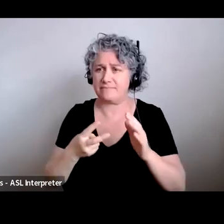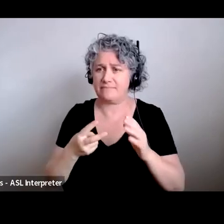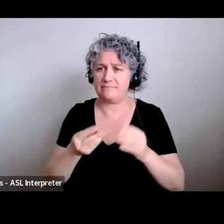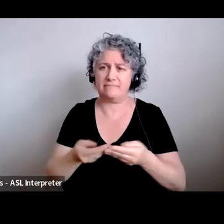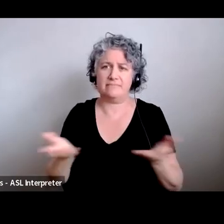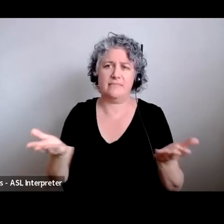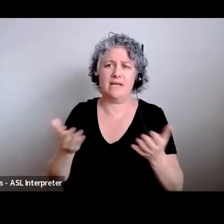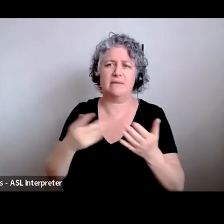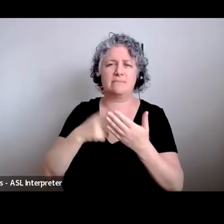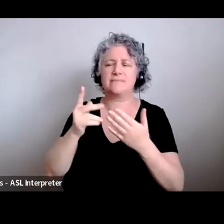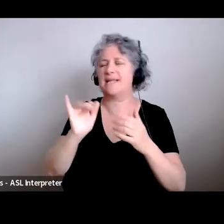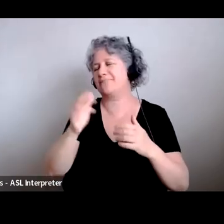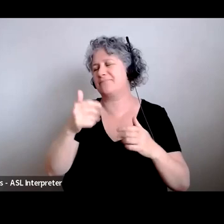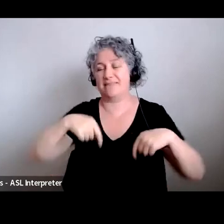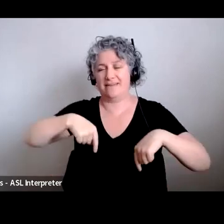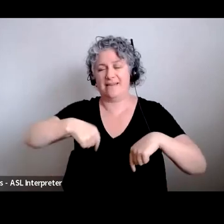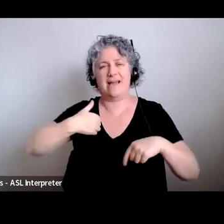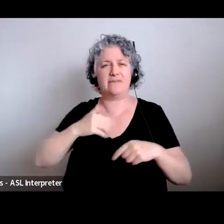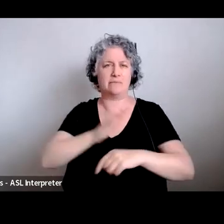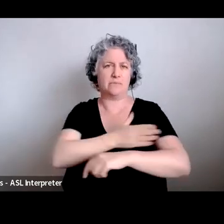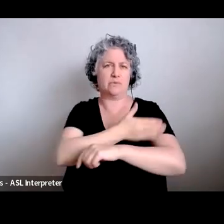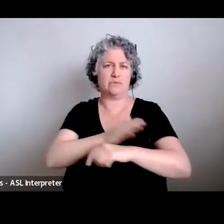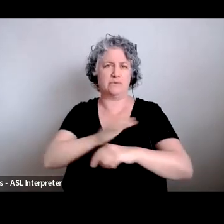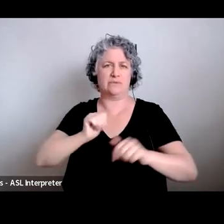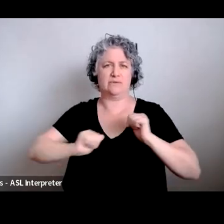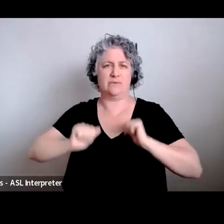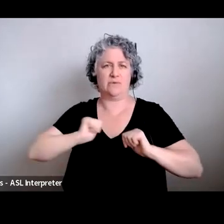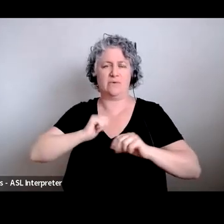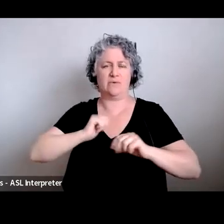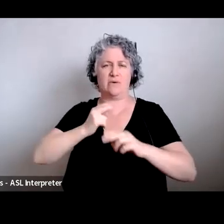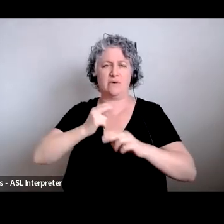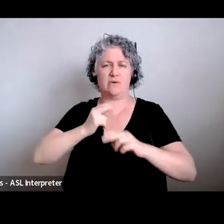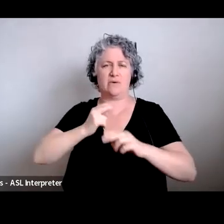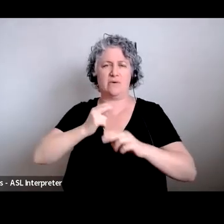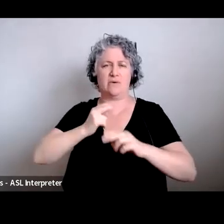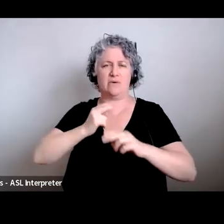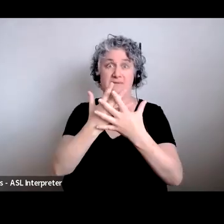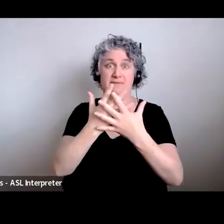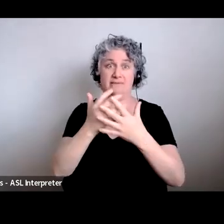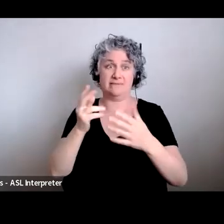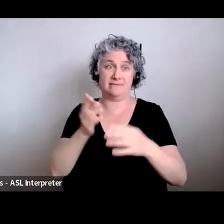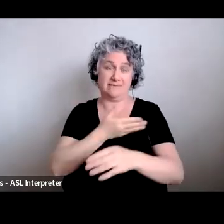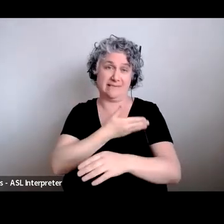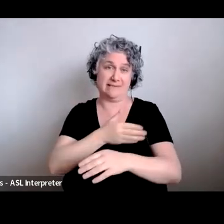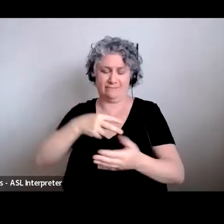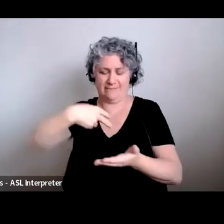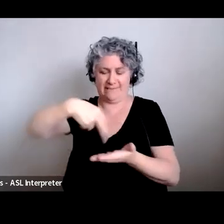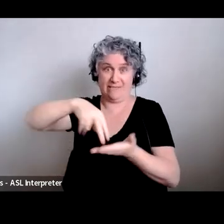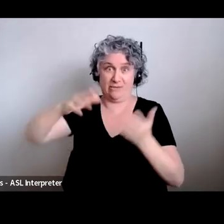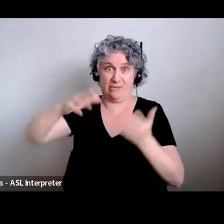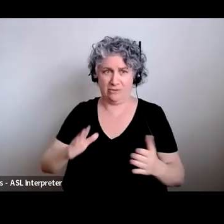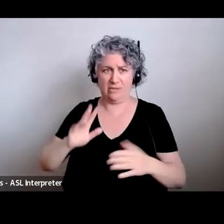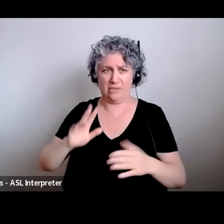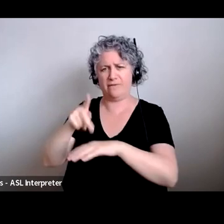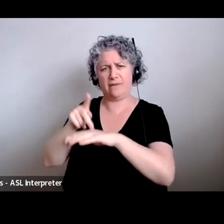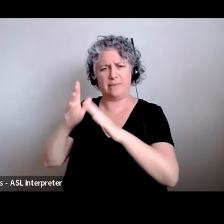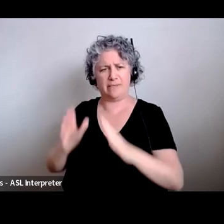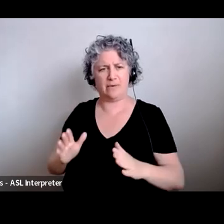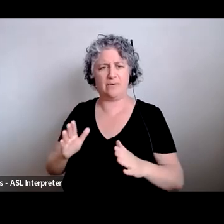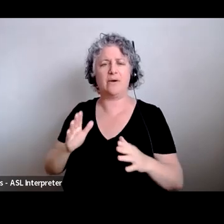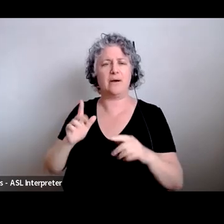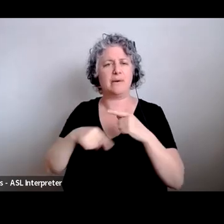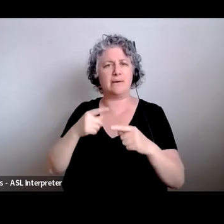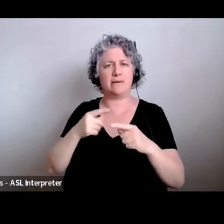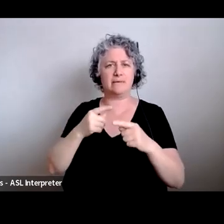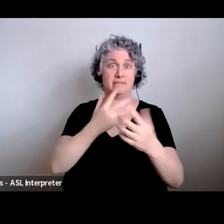work, like we have a musical coming up called Prison Dancer, which is an all Filipino musical about a prison in the Philippines. And